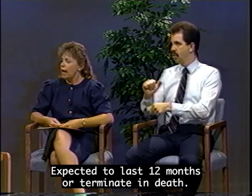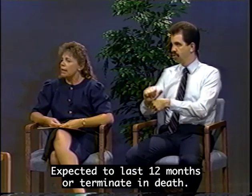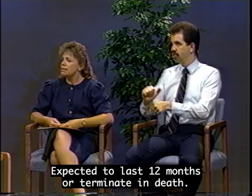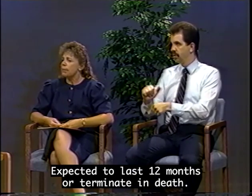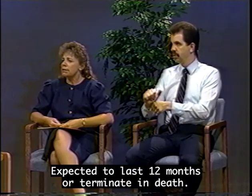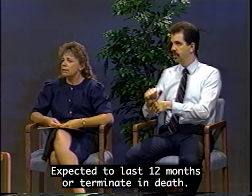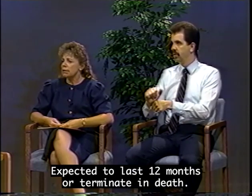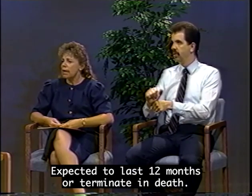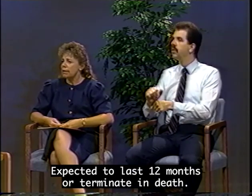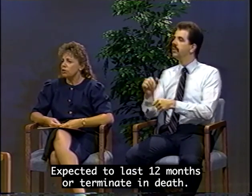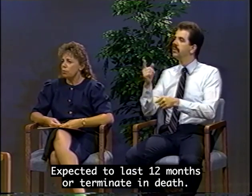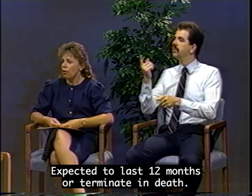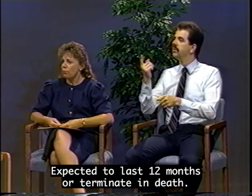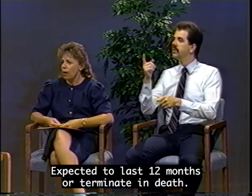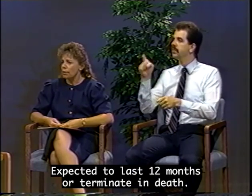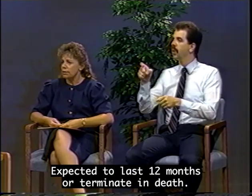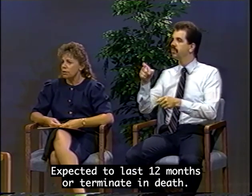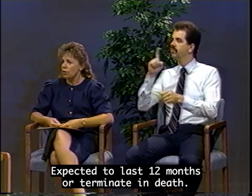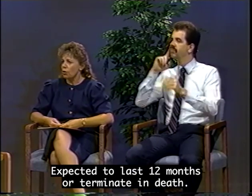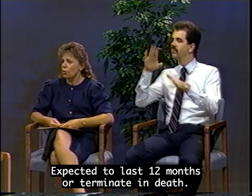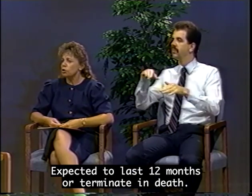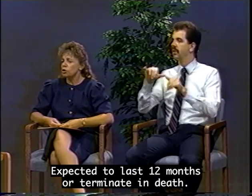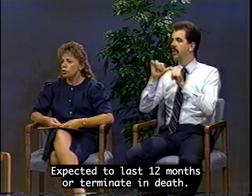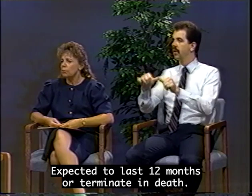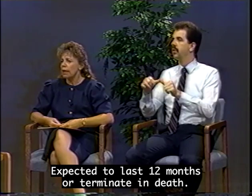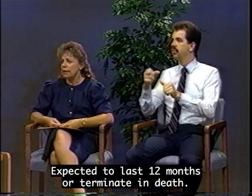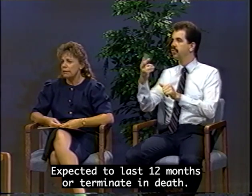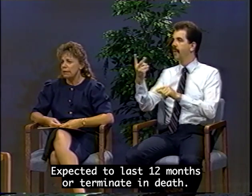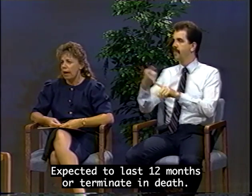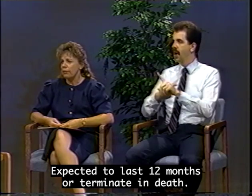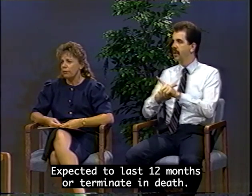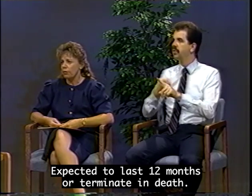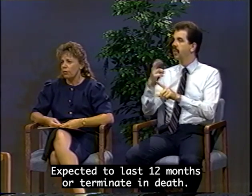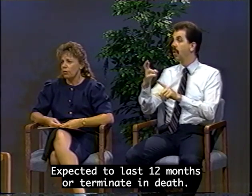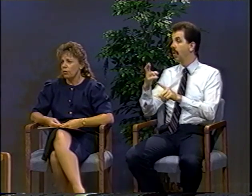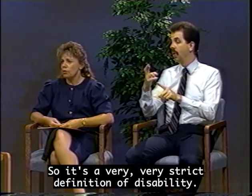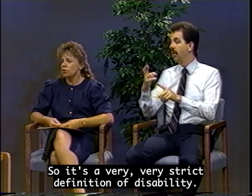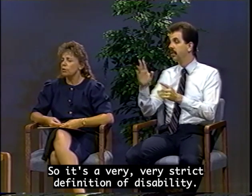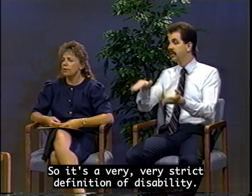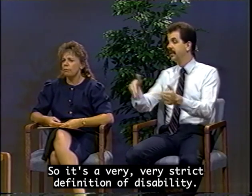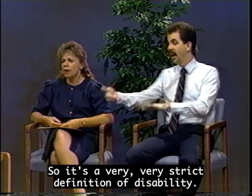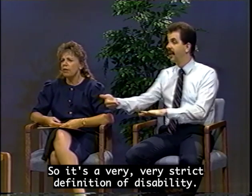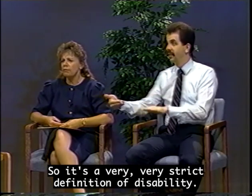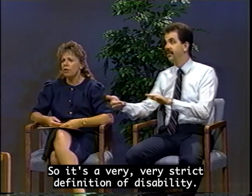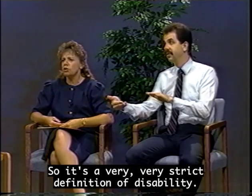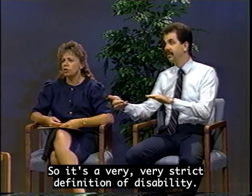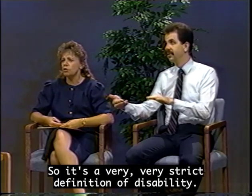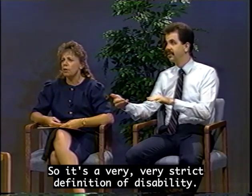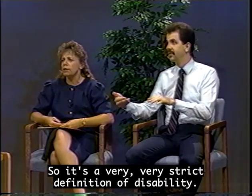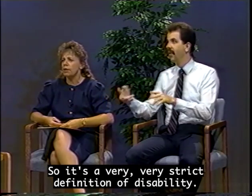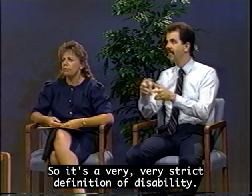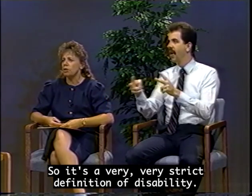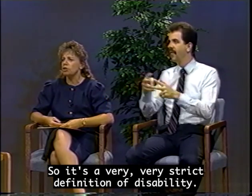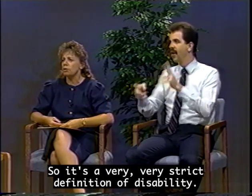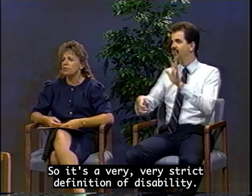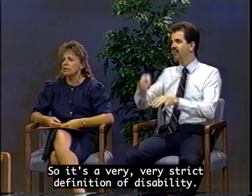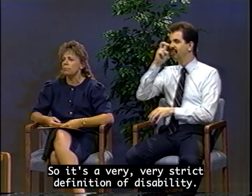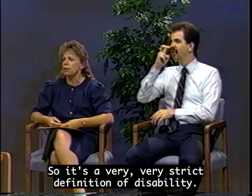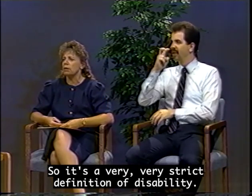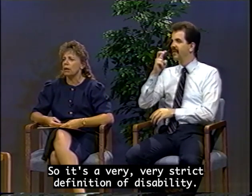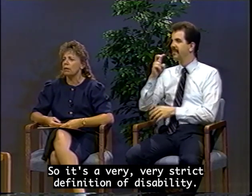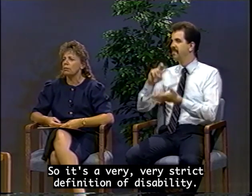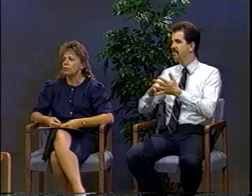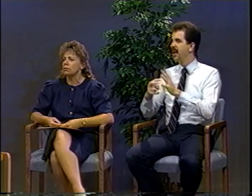expected to last 12 months, or terminate in death. So it's a very, very strict definition